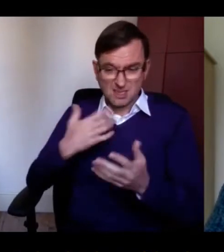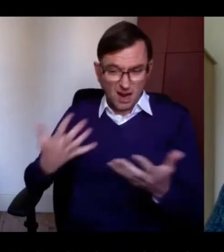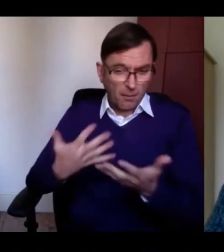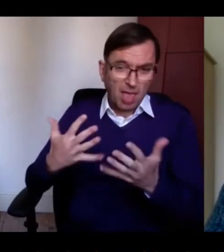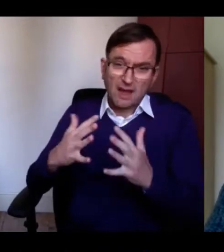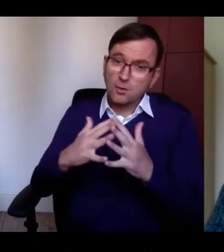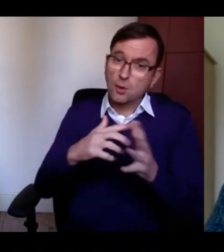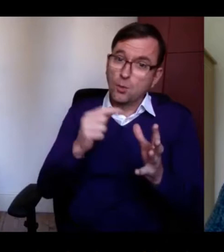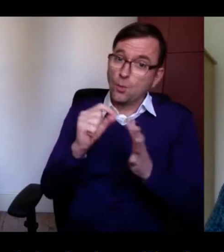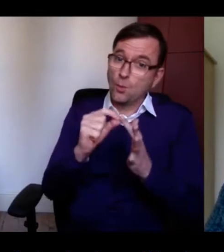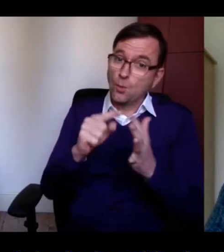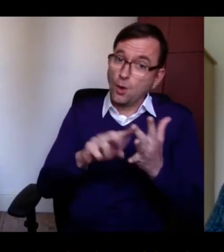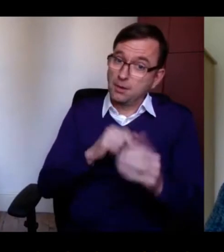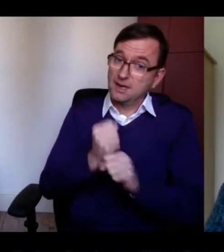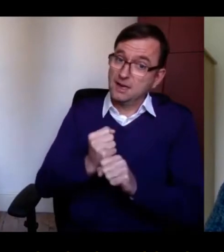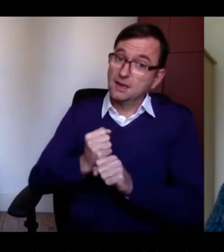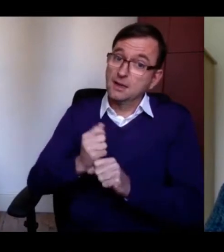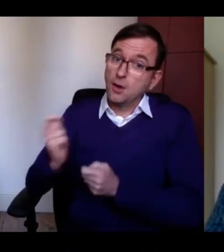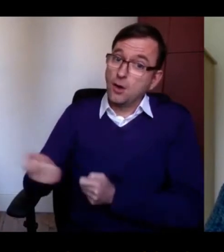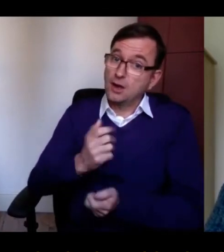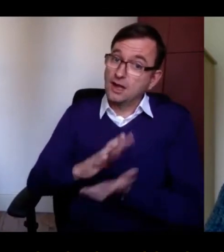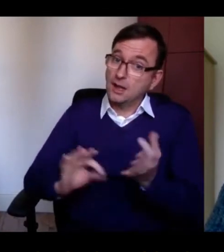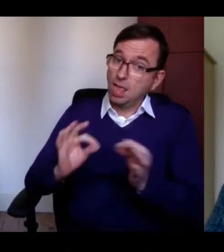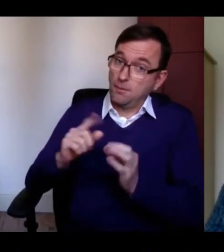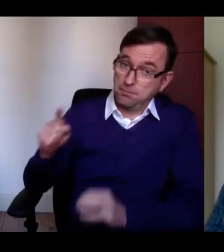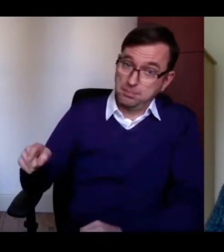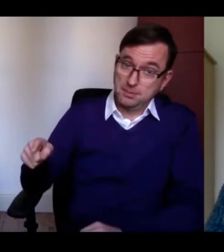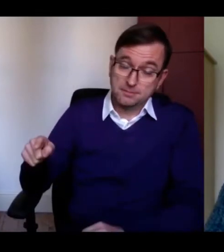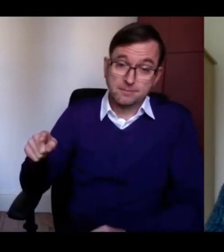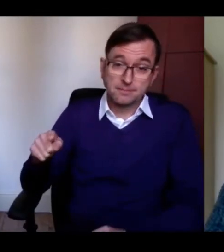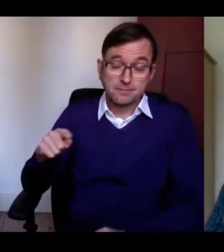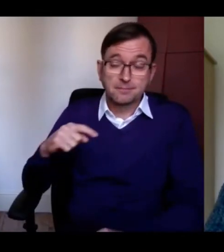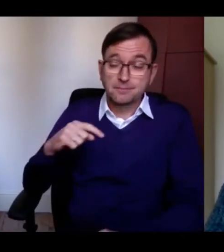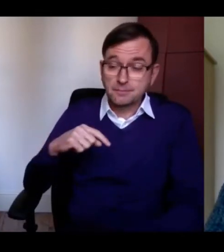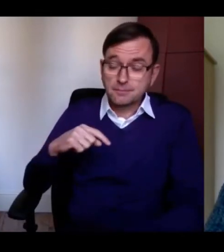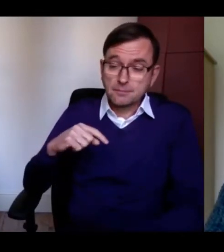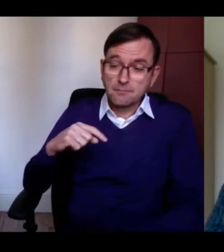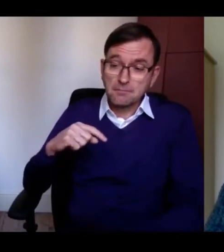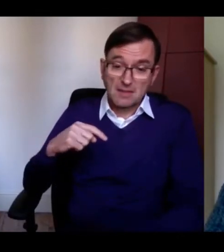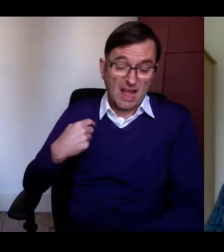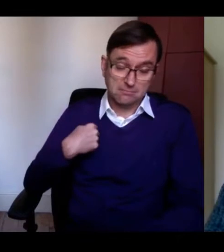I play hockey with a local club in Wapping. It's one of my passions.